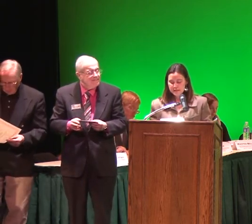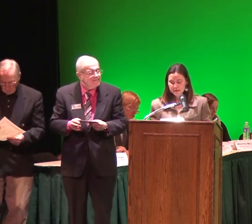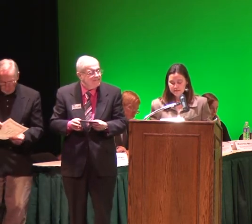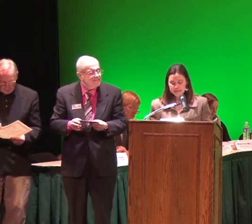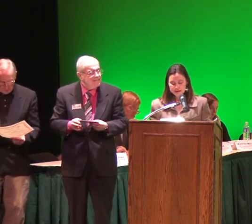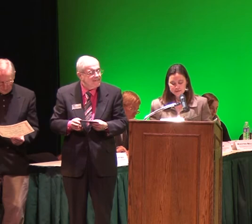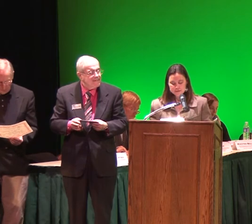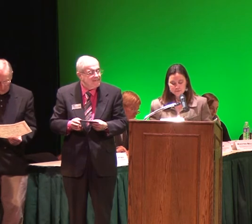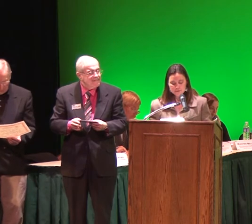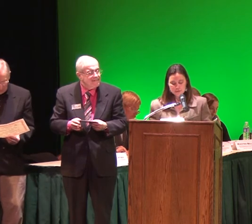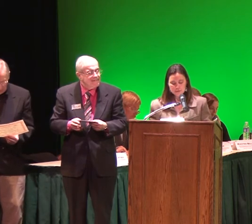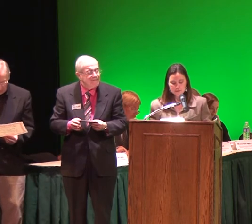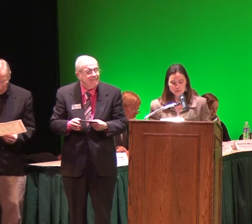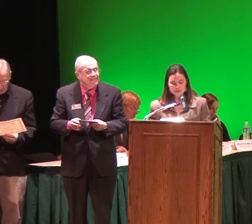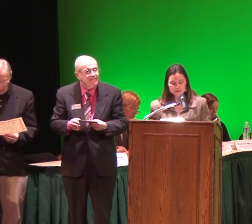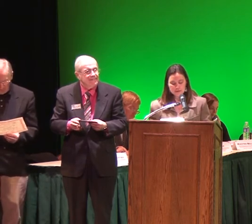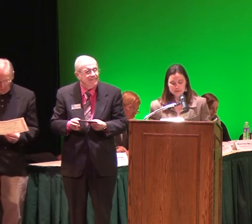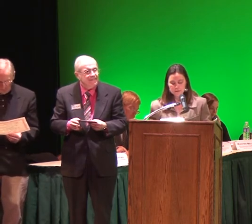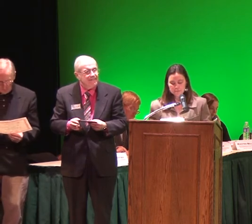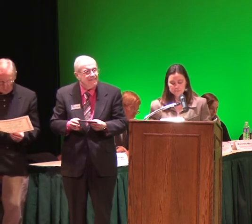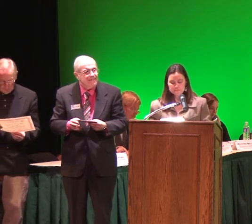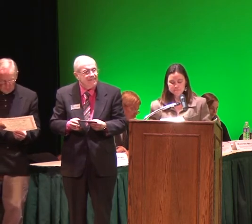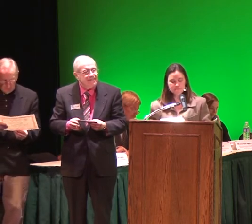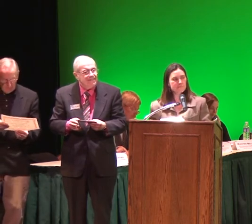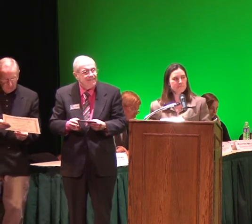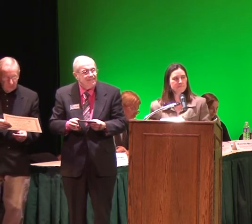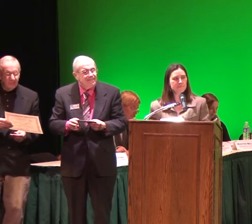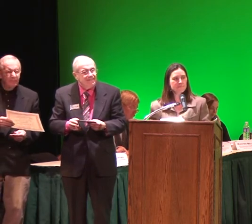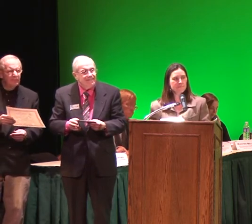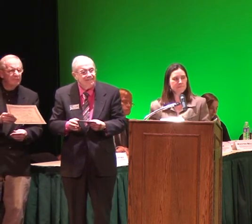From St. Mary's Catholic School, Lauren Saloom.